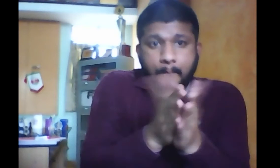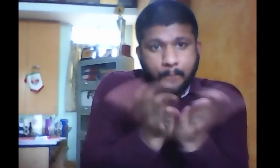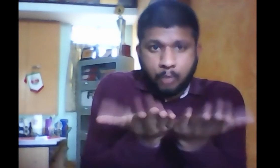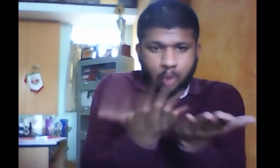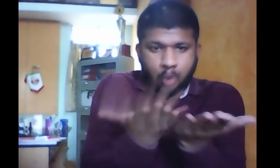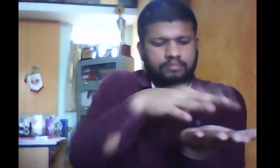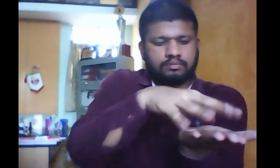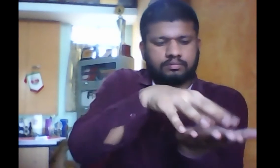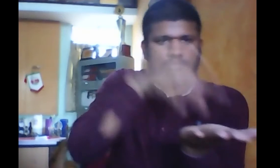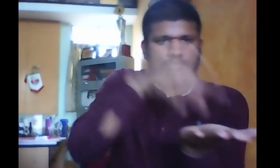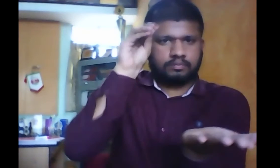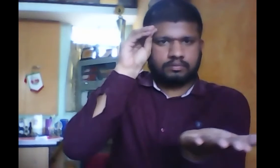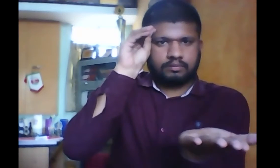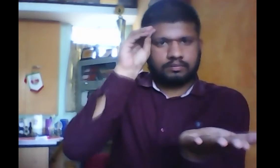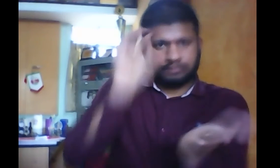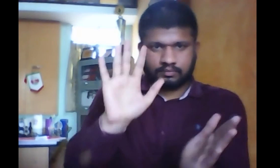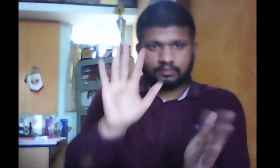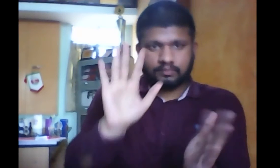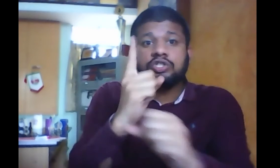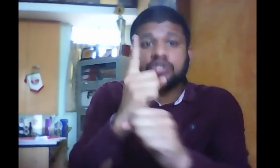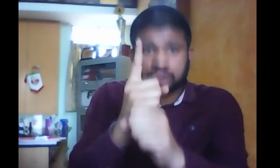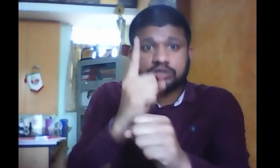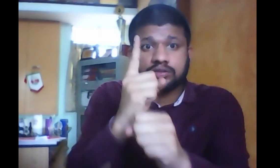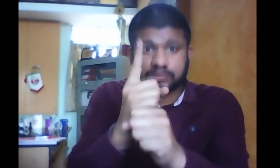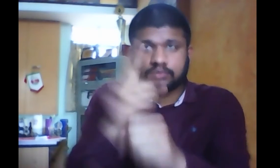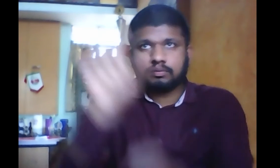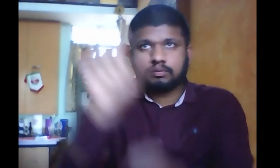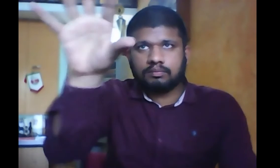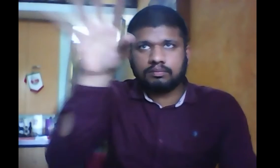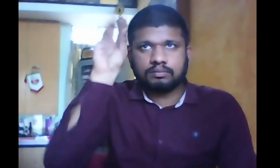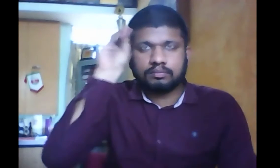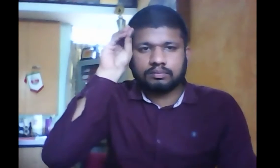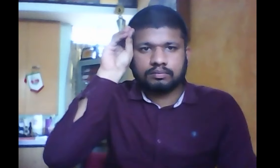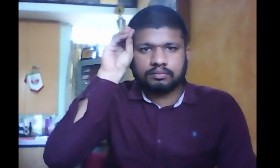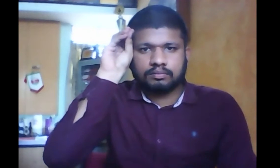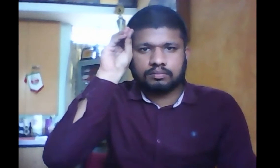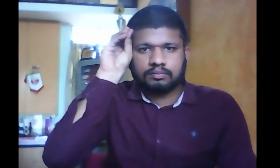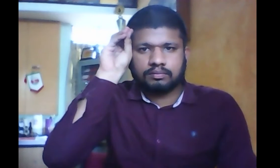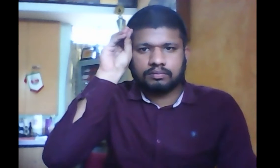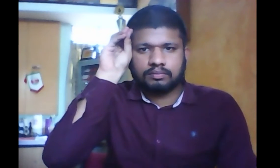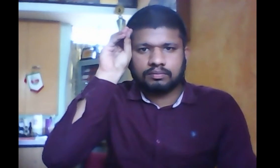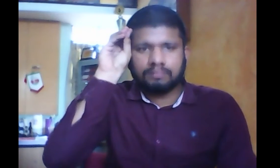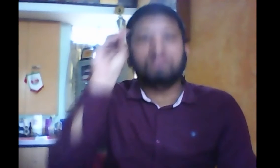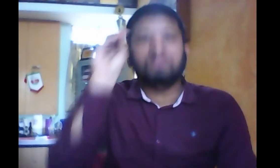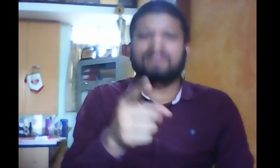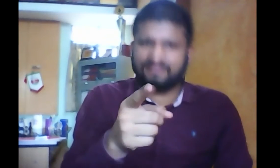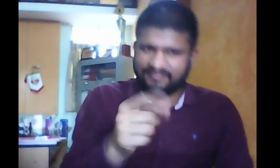So like from book, we are learning like this. If teacher is teaching us, then we are learning from the, yeah, like